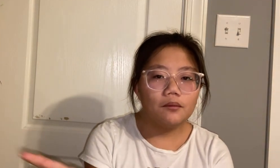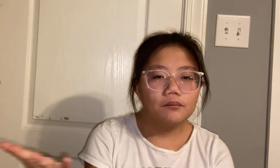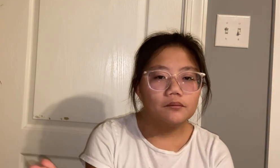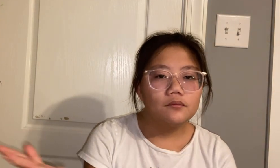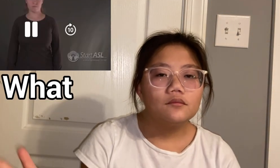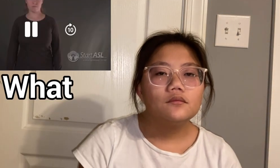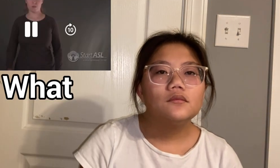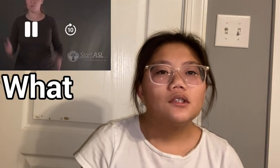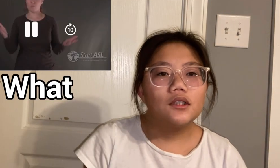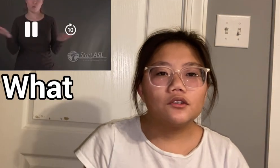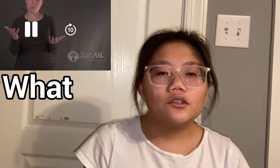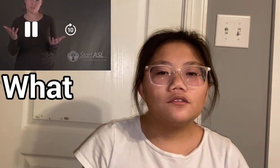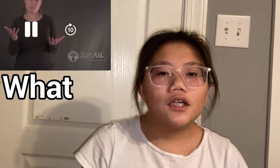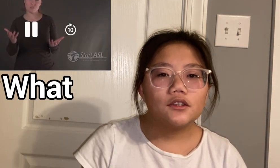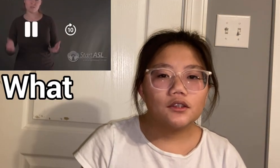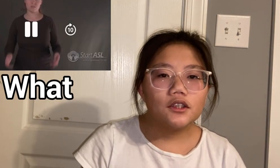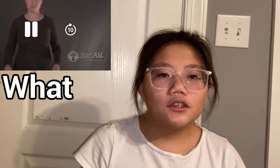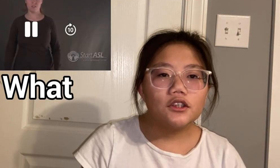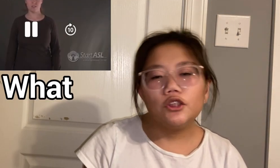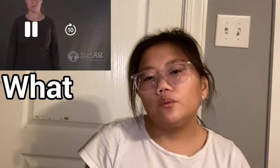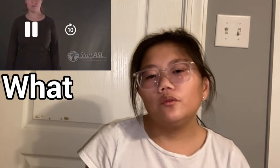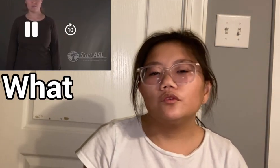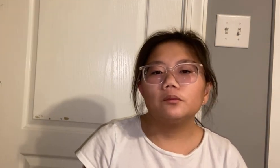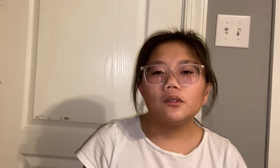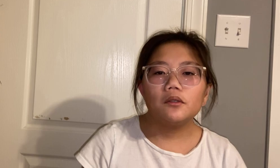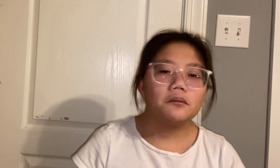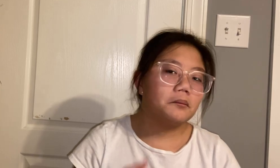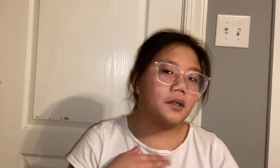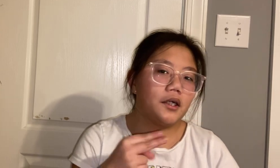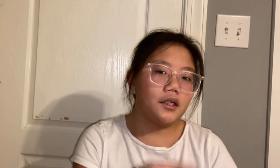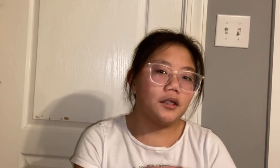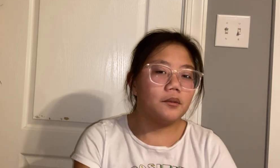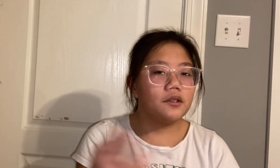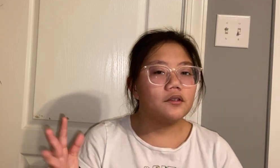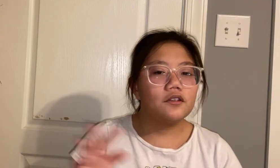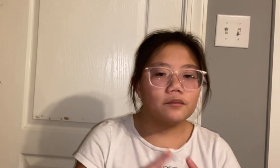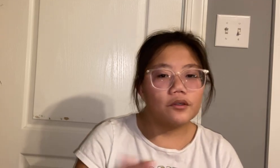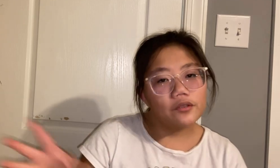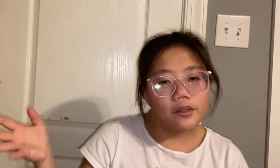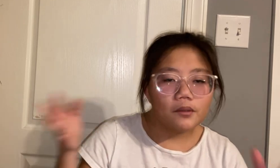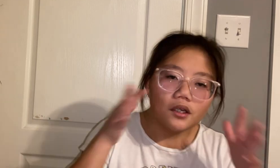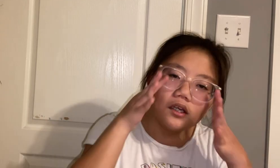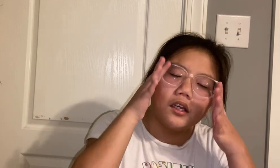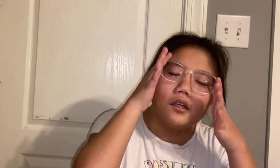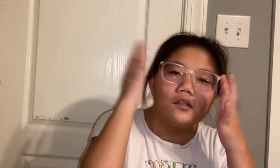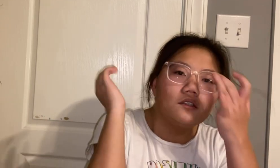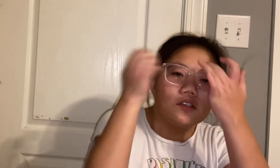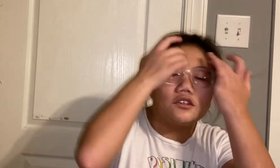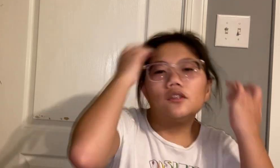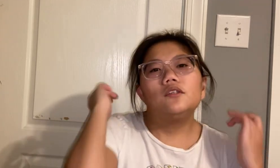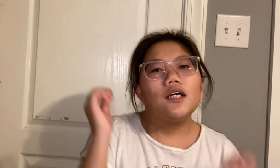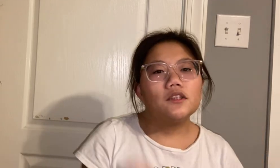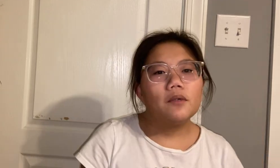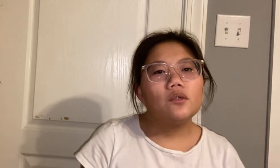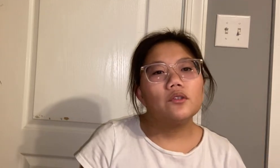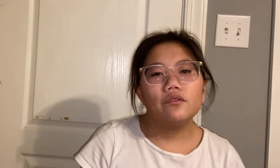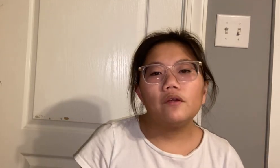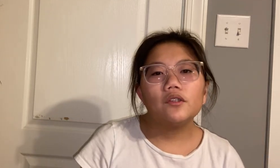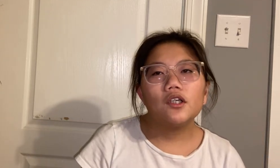that's all you have to ask and then you would respond with my name is and then spell your name so to ask somebody what their favorite color